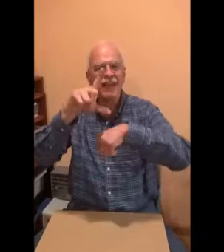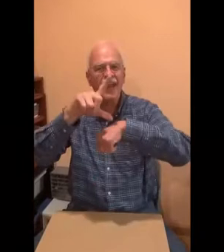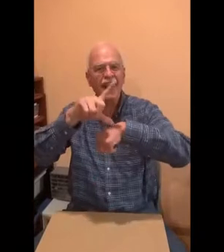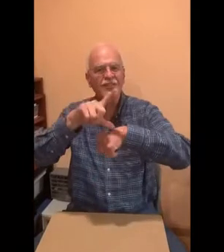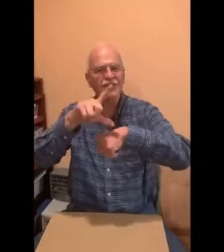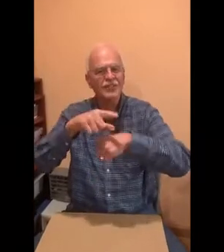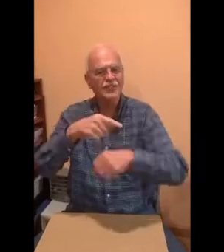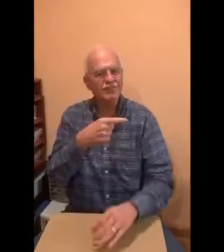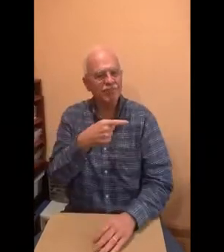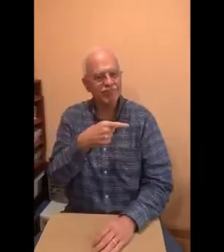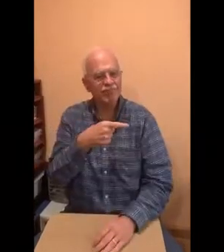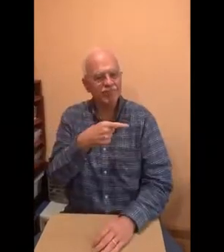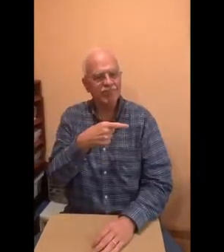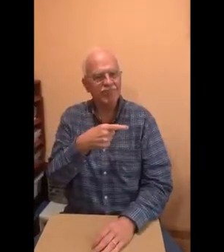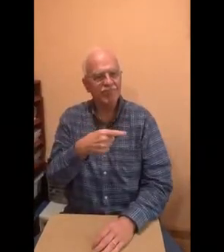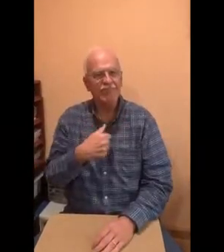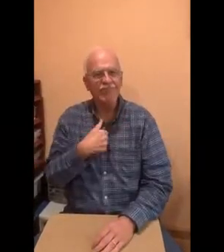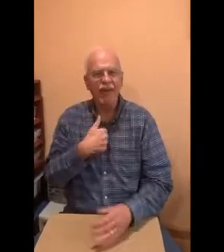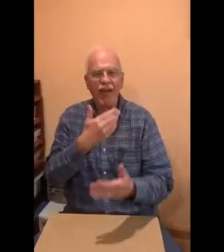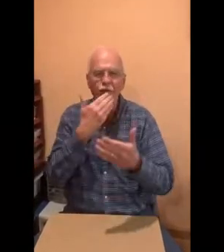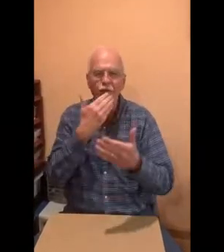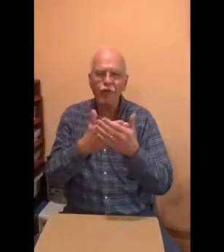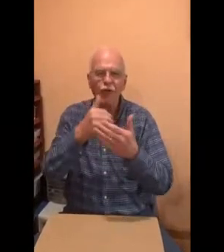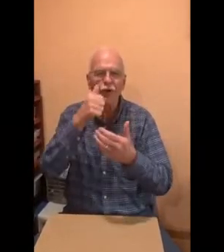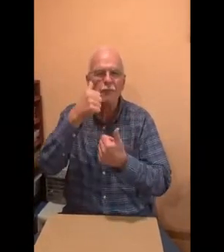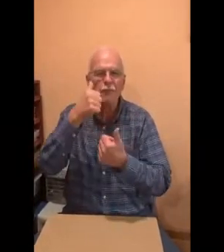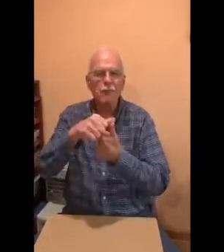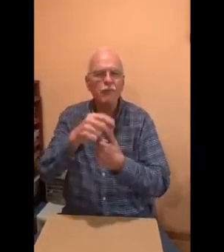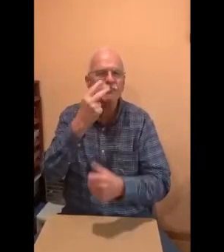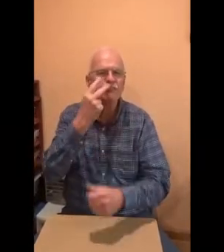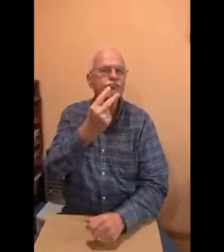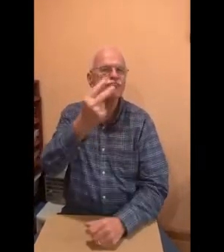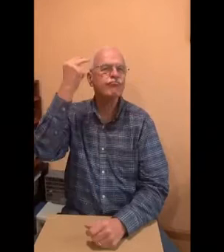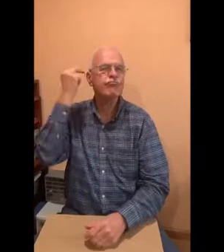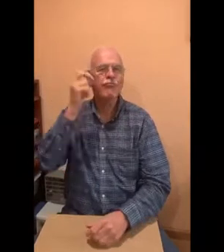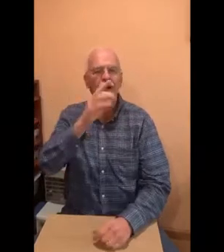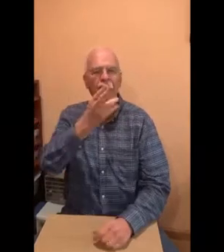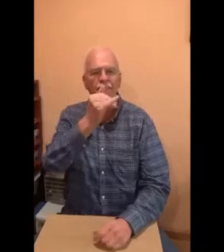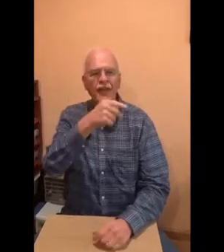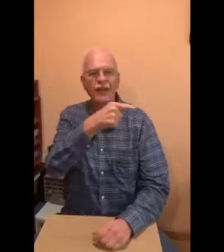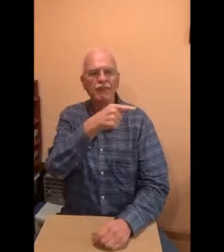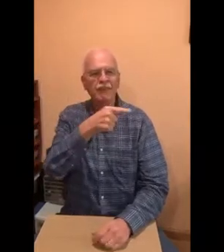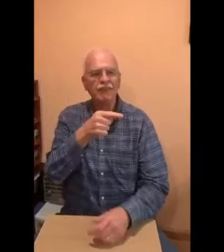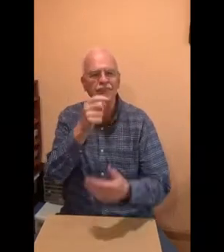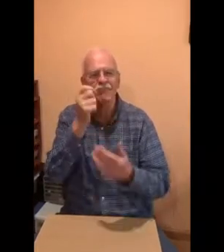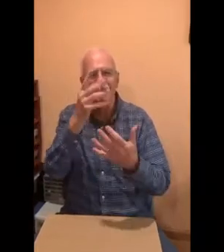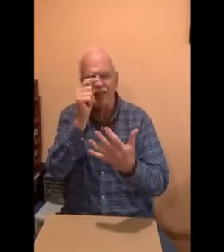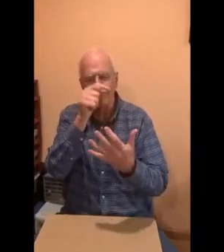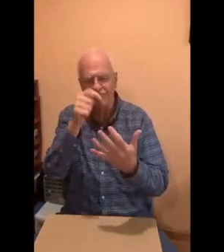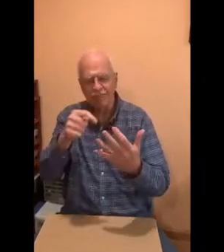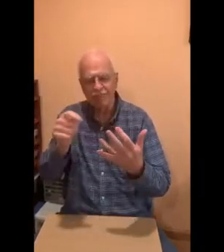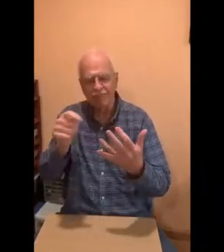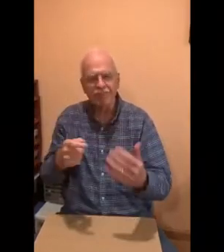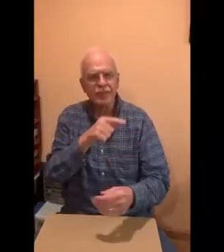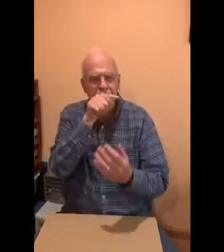Dan Lynch, his name sign, L on the hand. I remember looking back, thinking